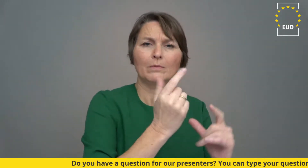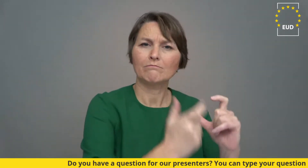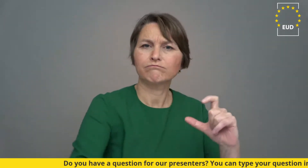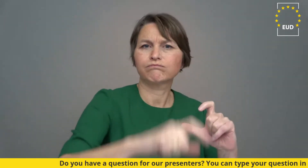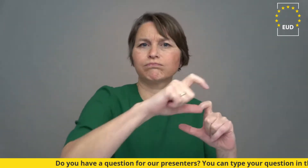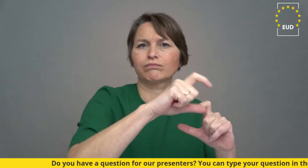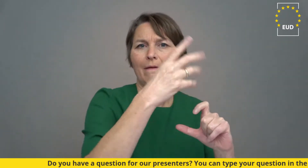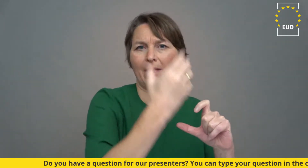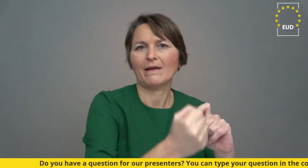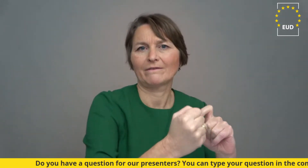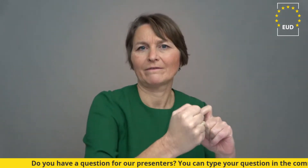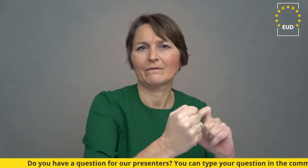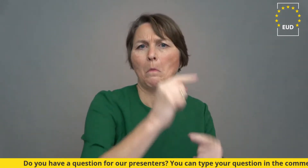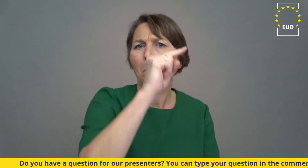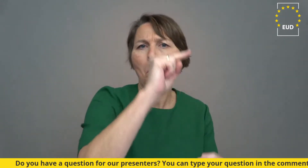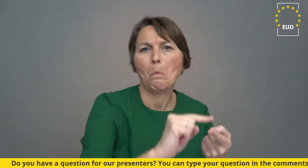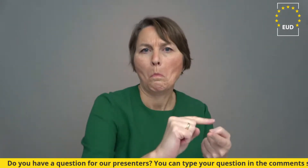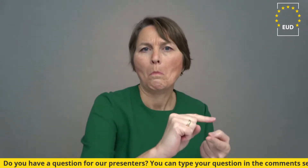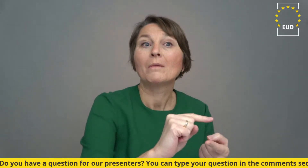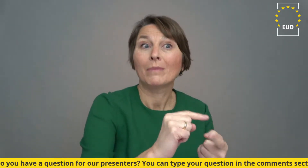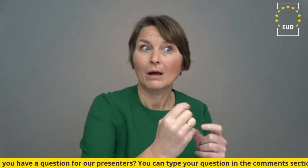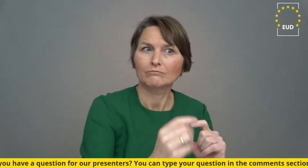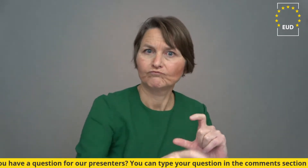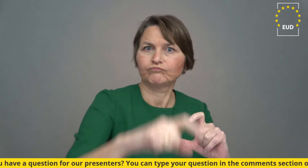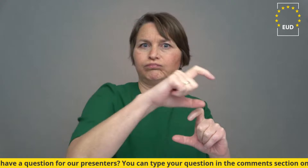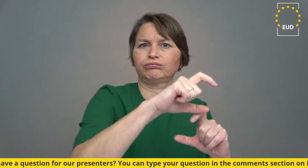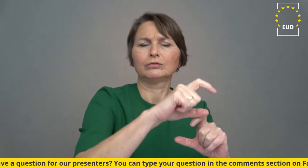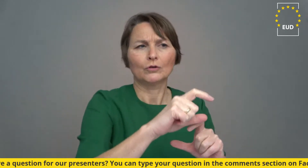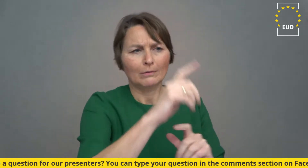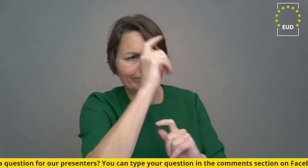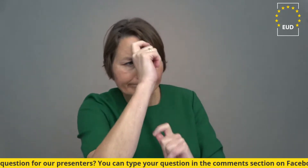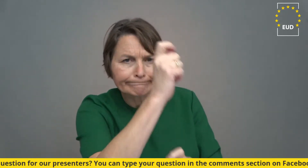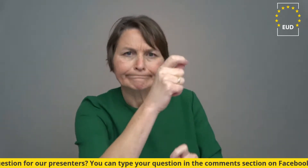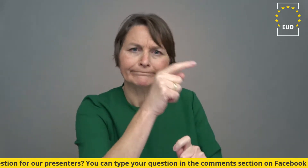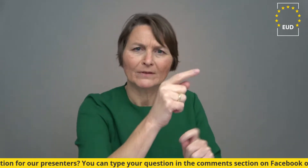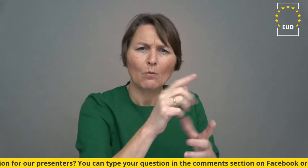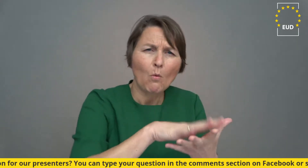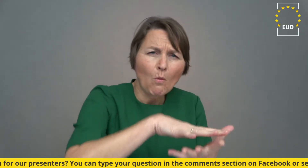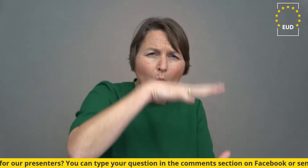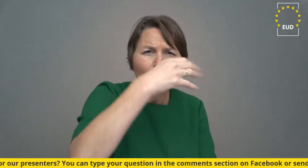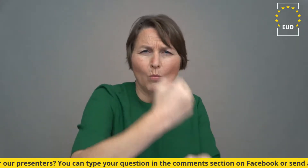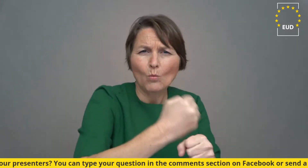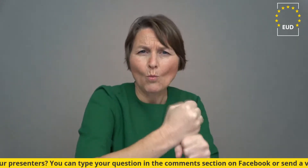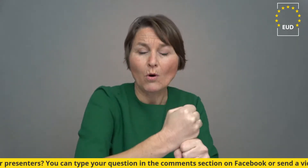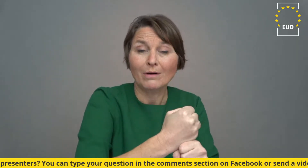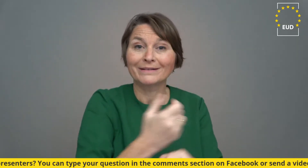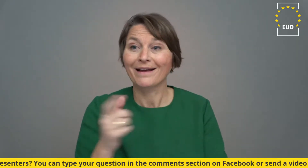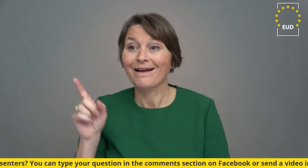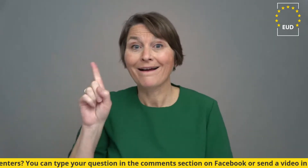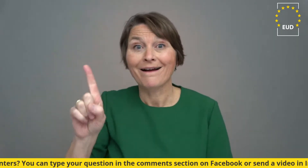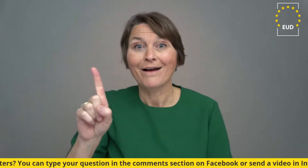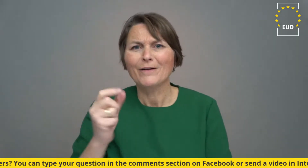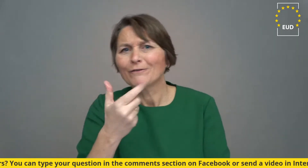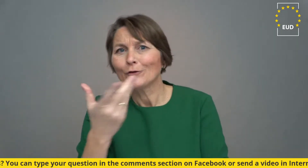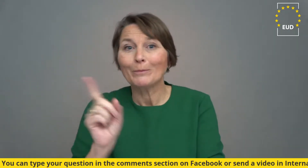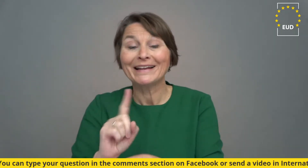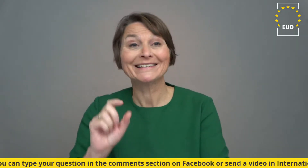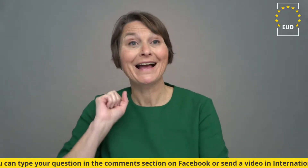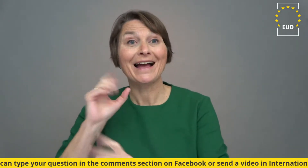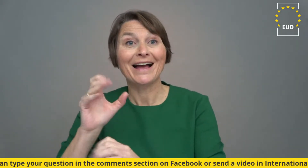intensive role, you need to also look at remuneration. You need to make sure that you are being paid an appropriate